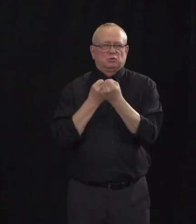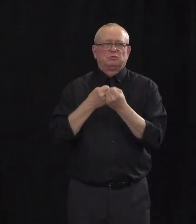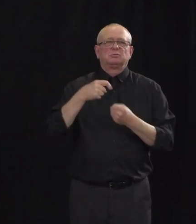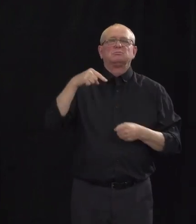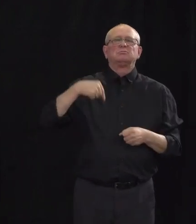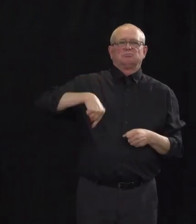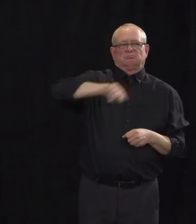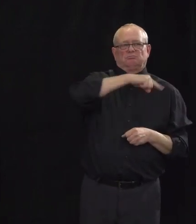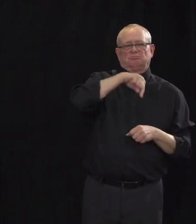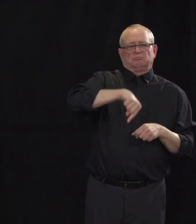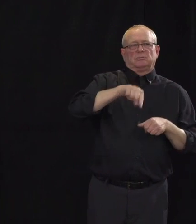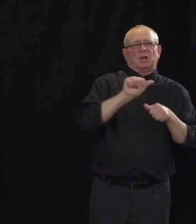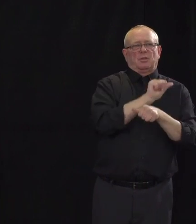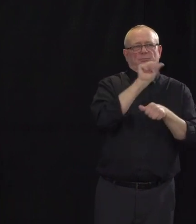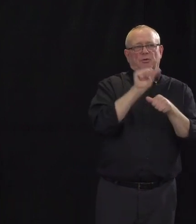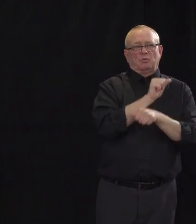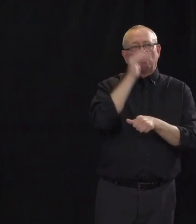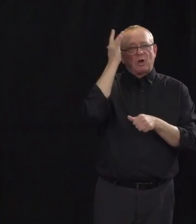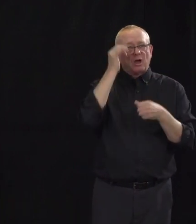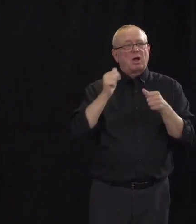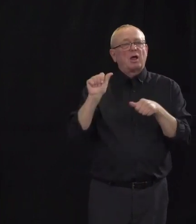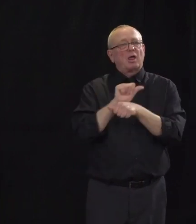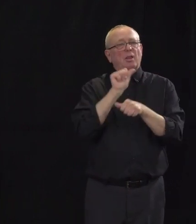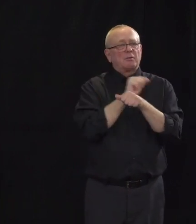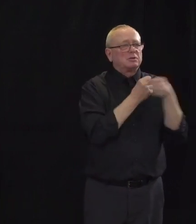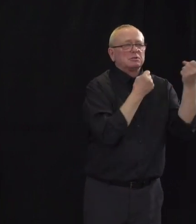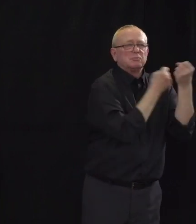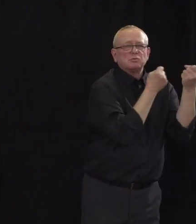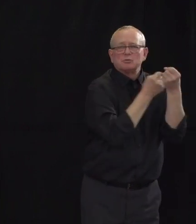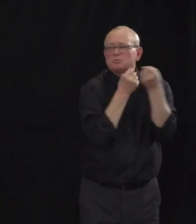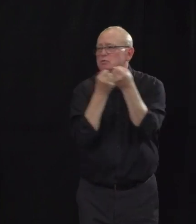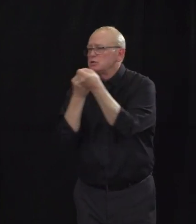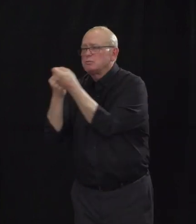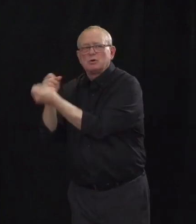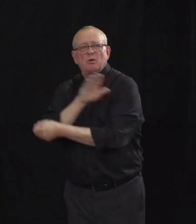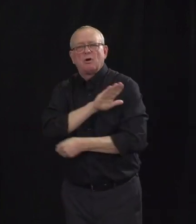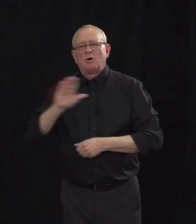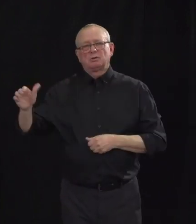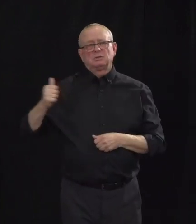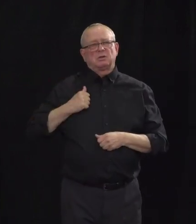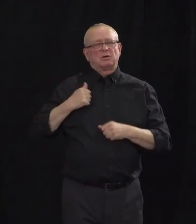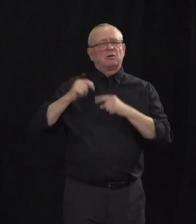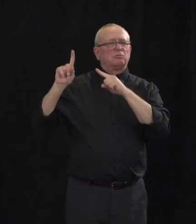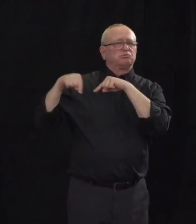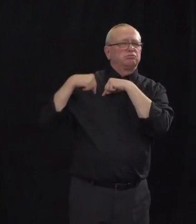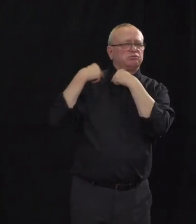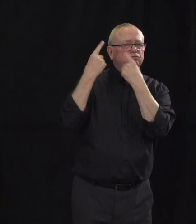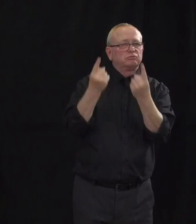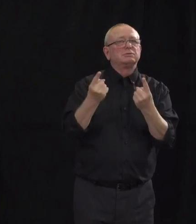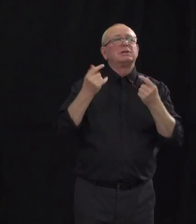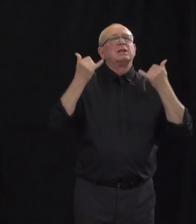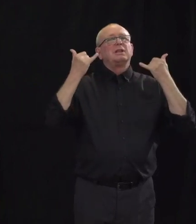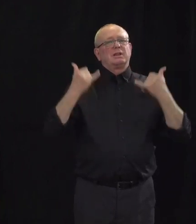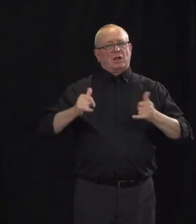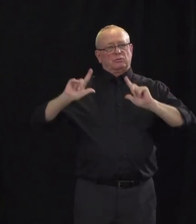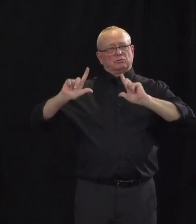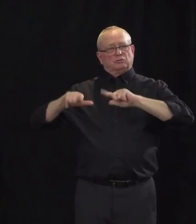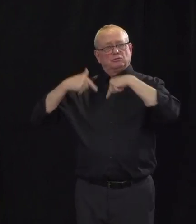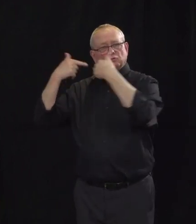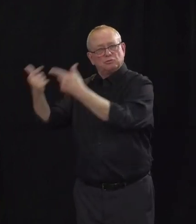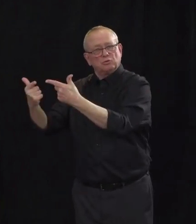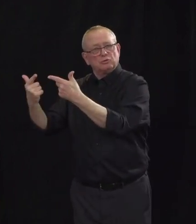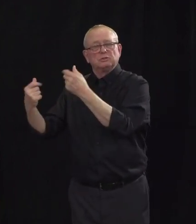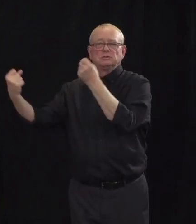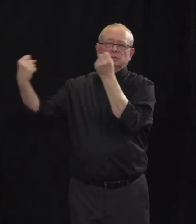regions for decades, and now Canada needs to be there for Alberta. And I heard the strongest possible